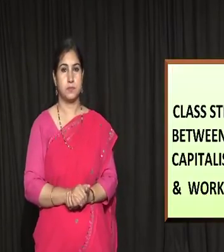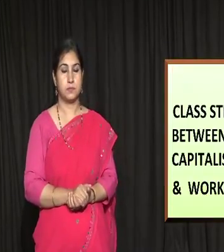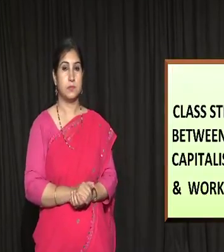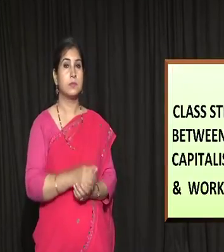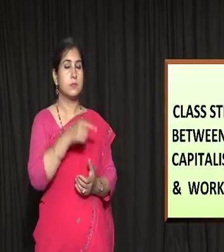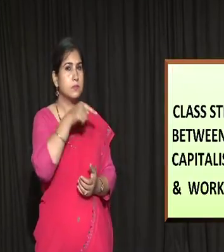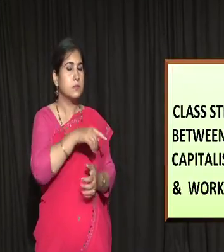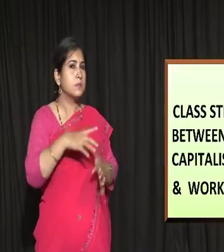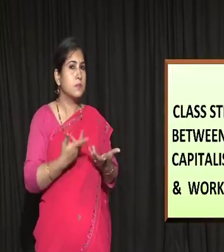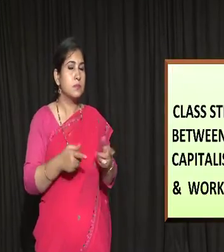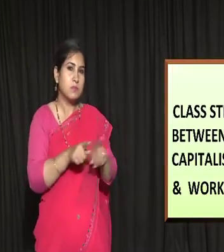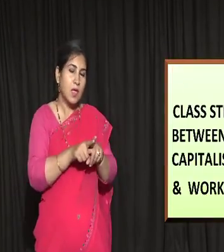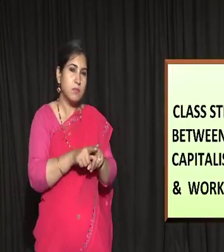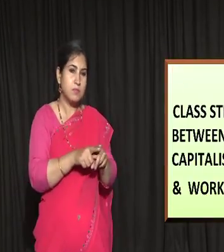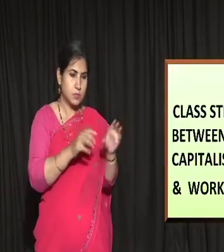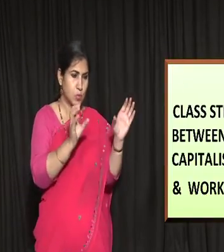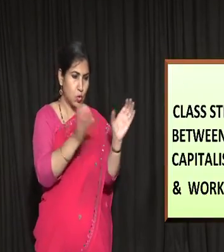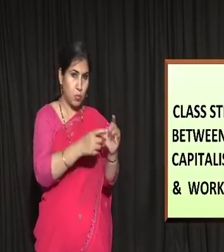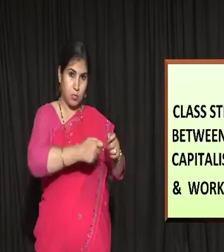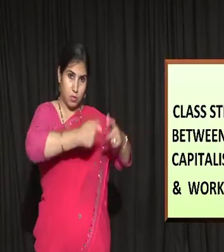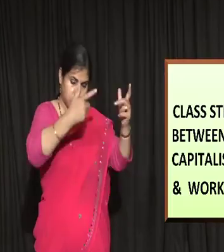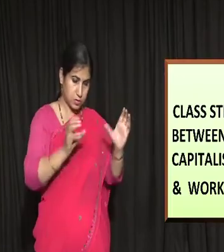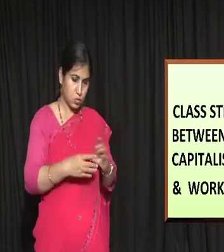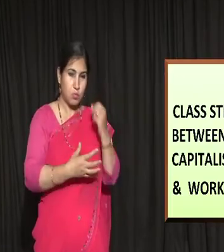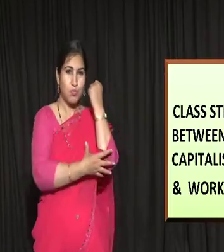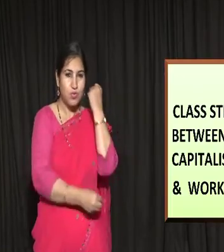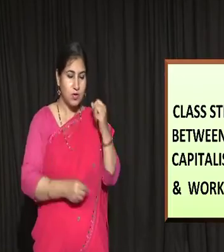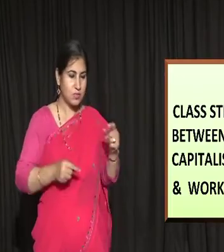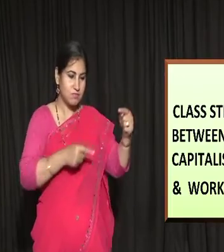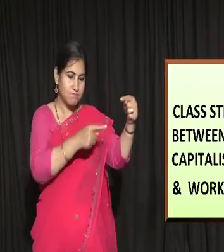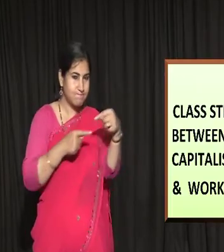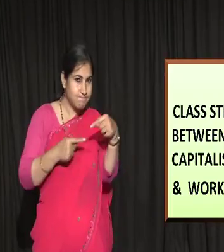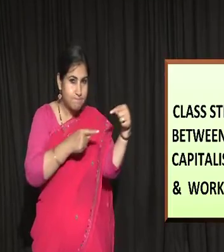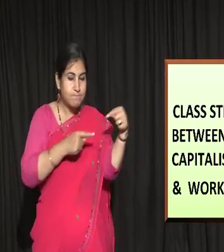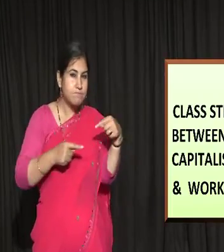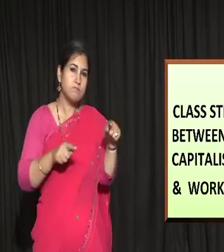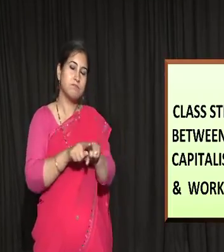This leads to class struggle between capitalists and the workers.